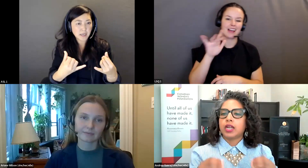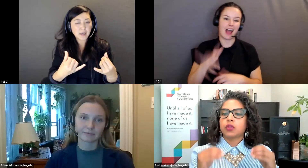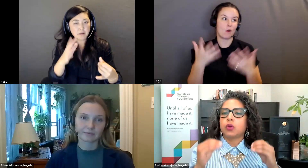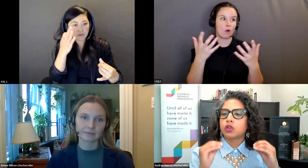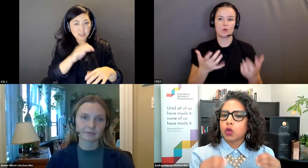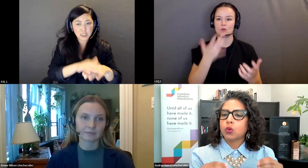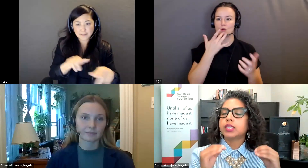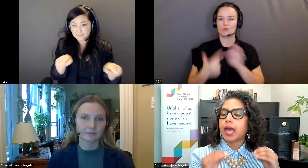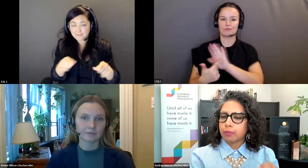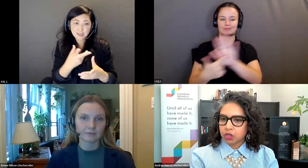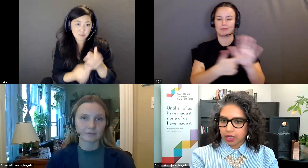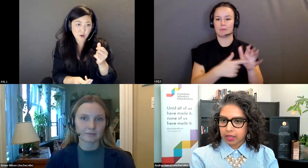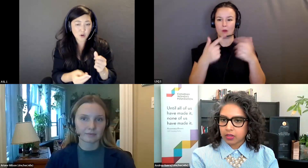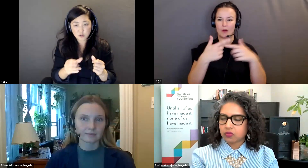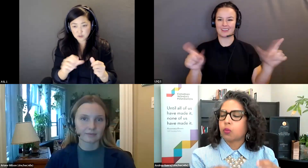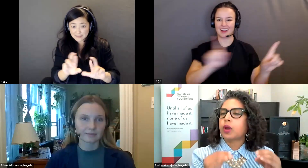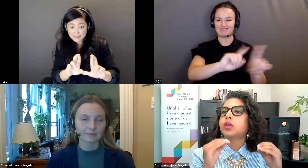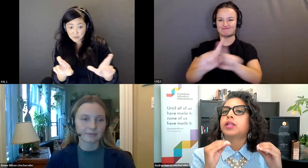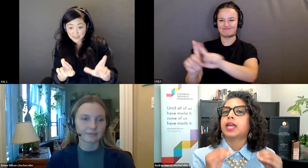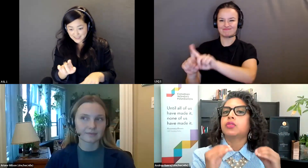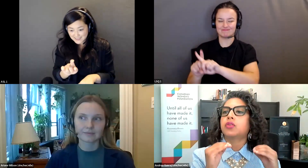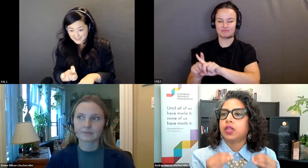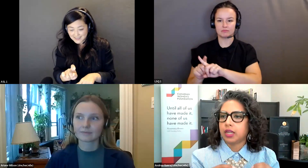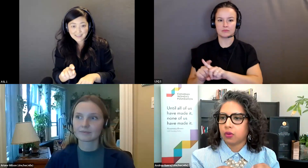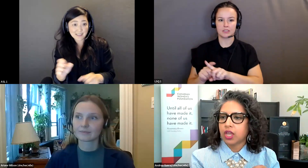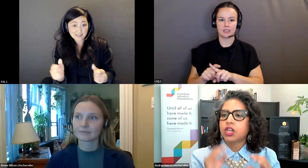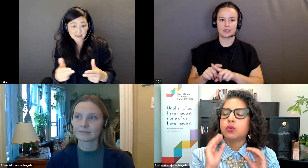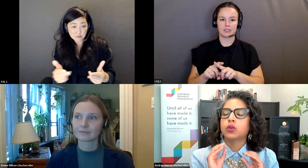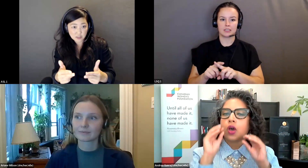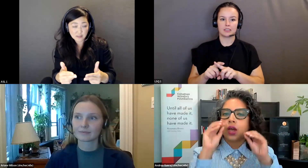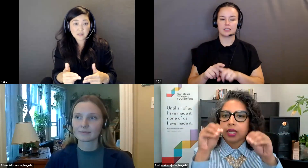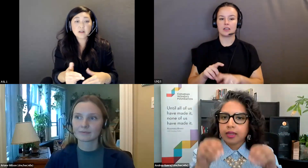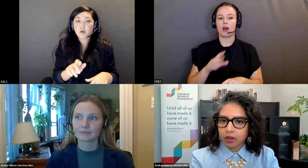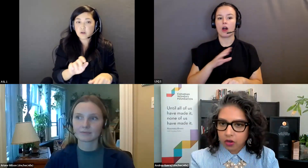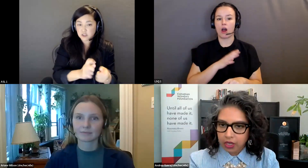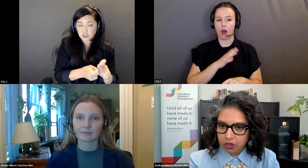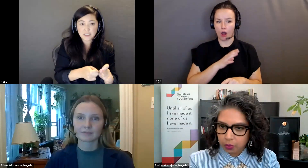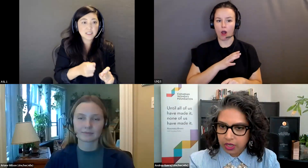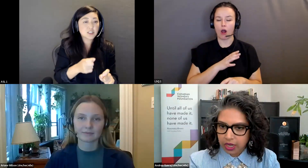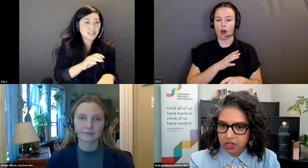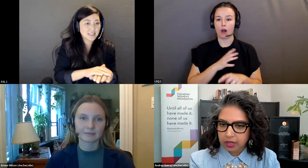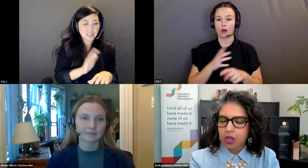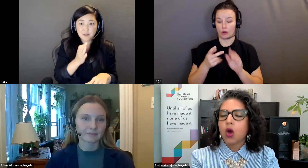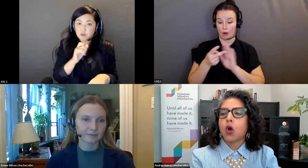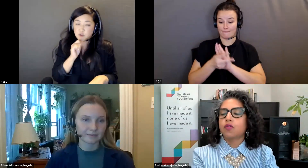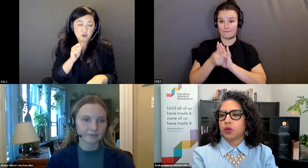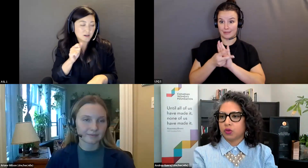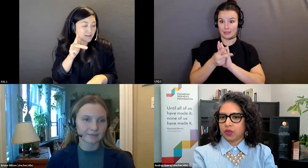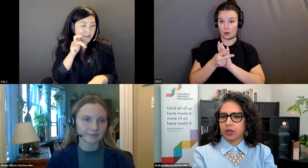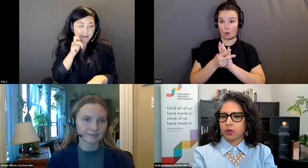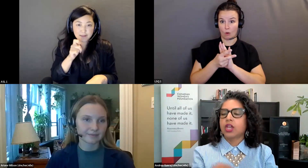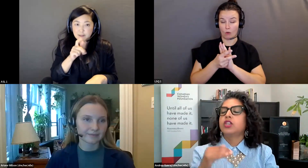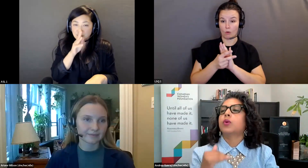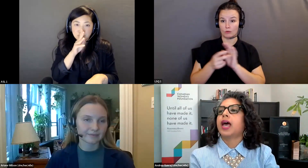get ready for those closed captioning links for when we play the videos. You will not hear interpretation over